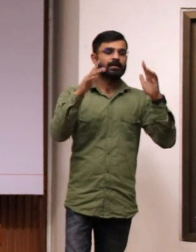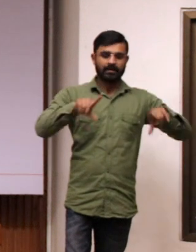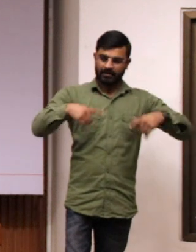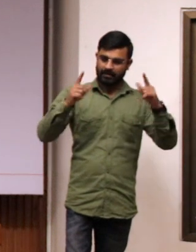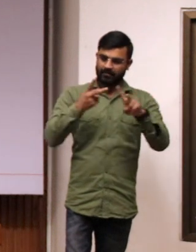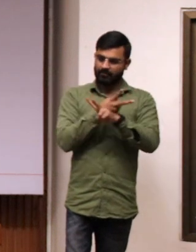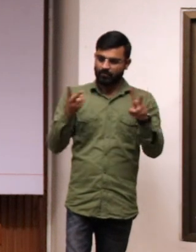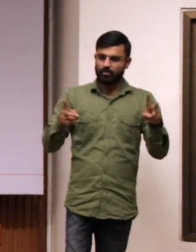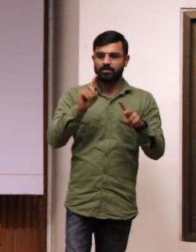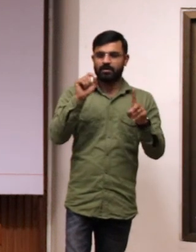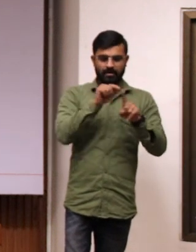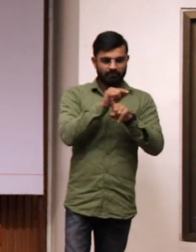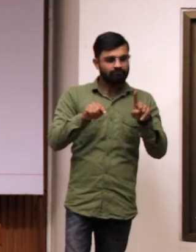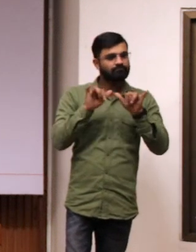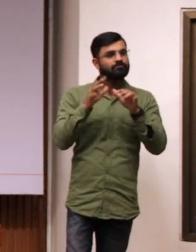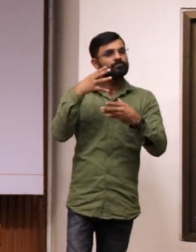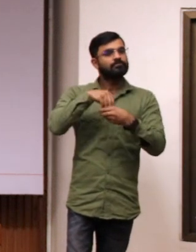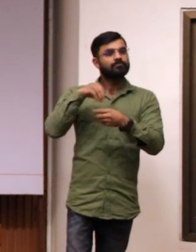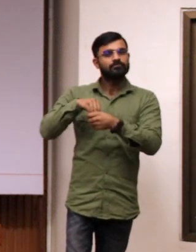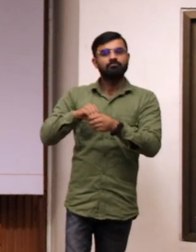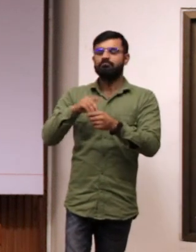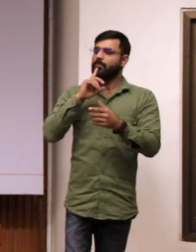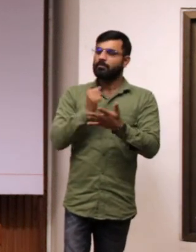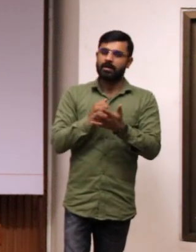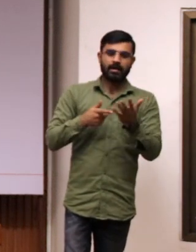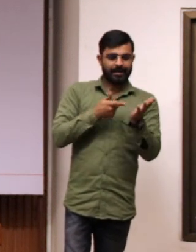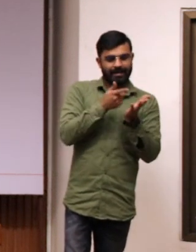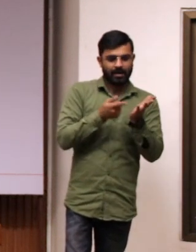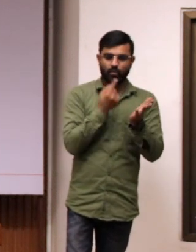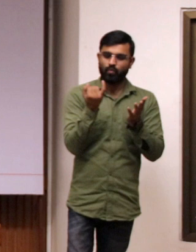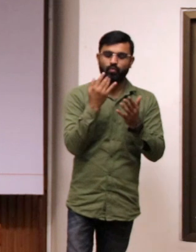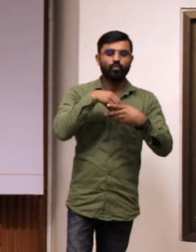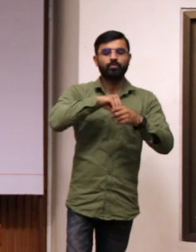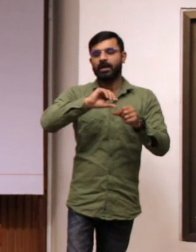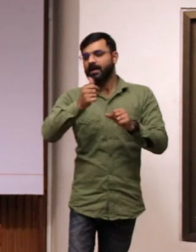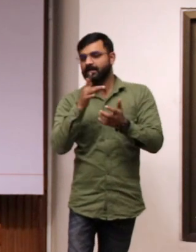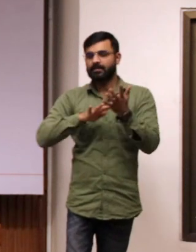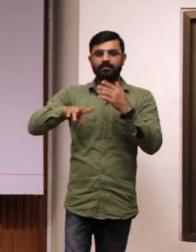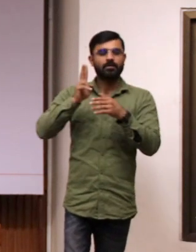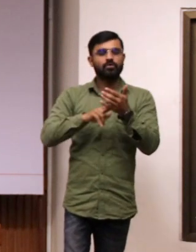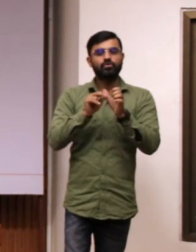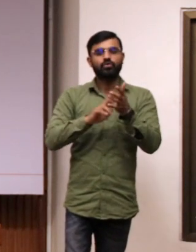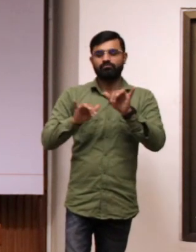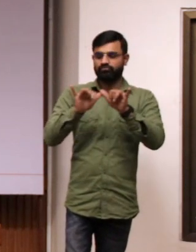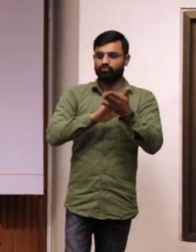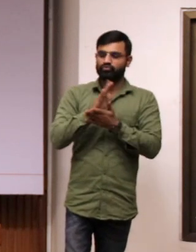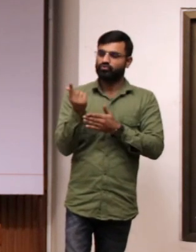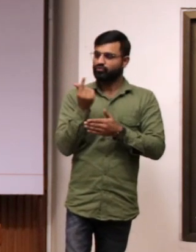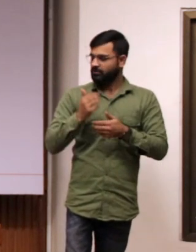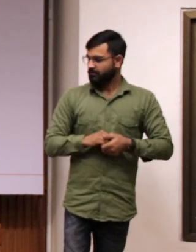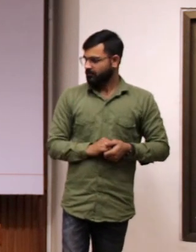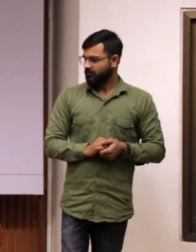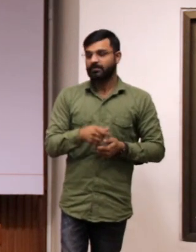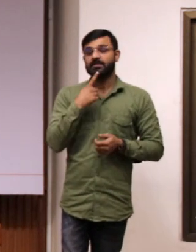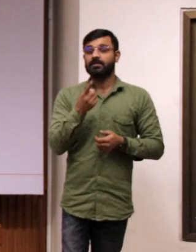of more than 10%, which is not primarily under agriculture or other specific non-forest land use. It